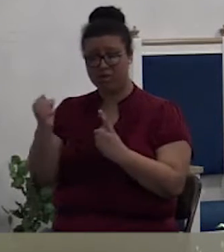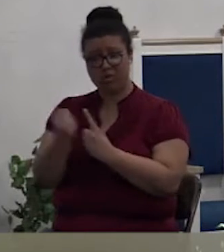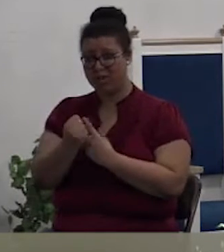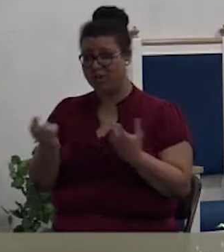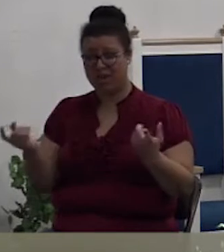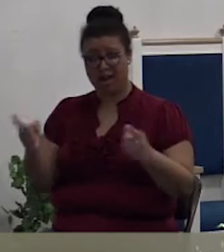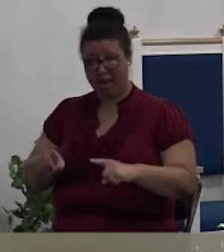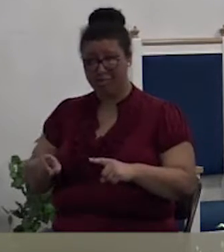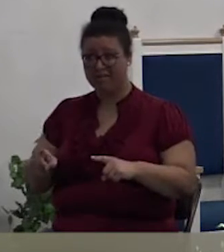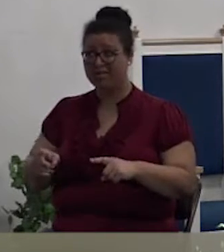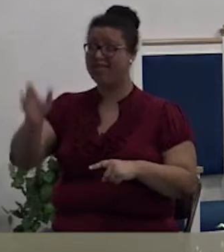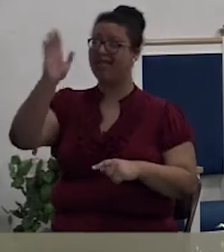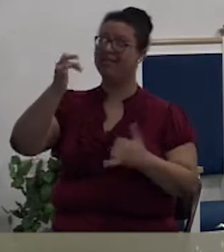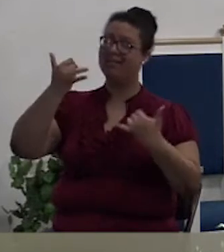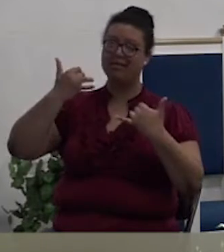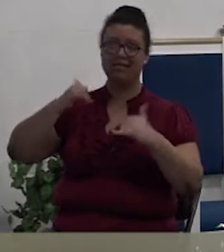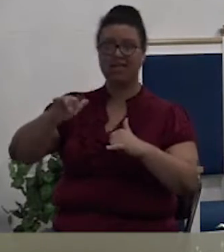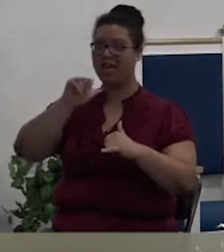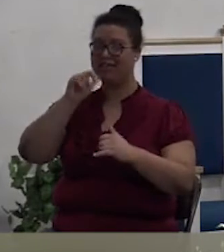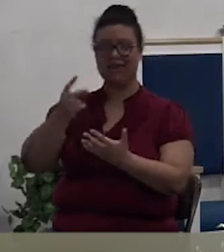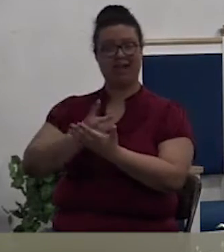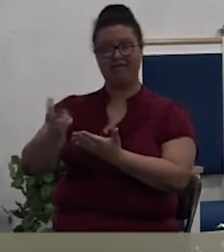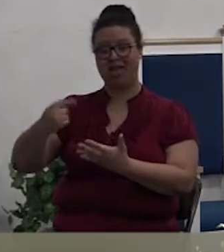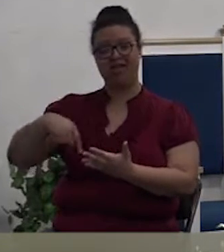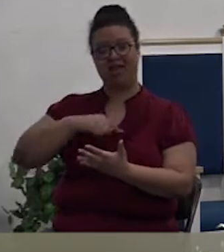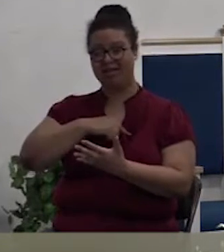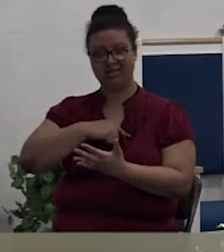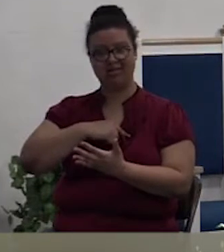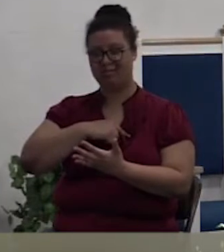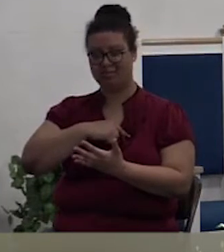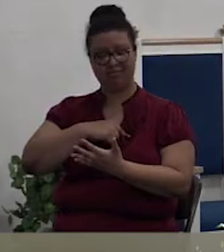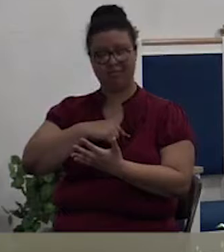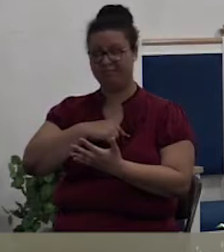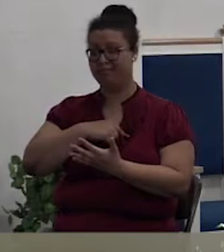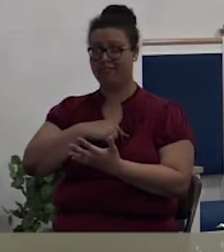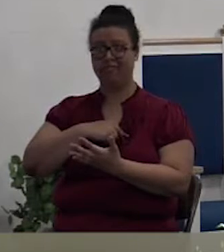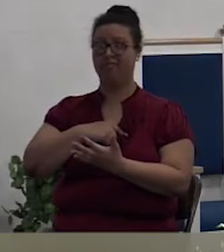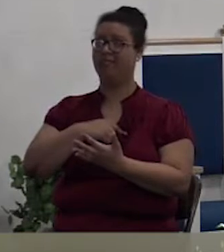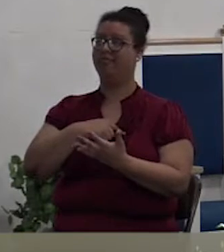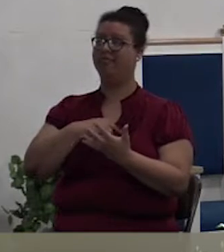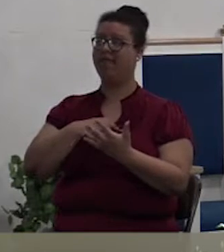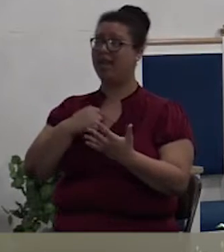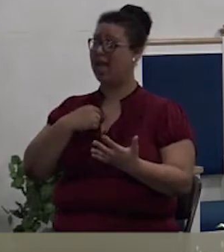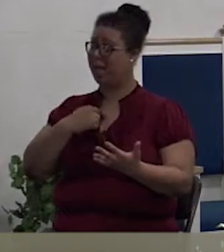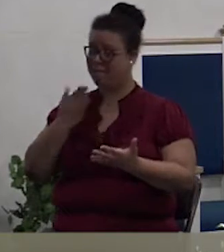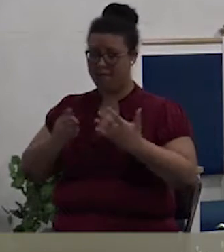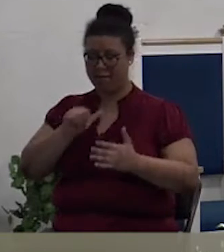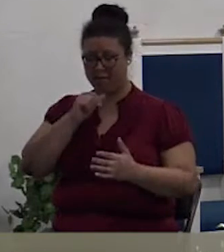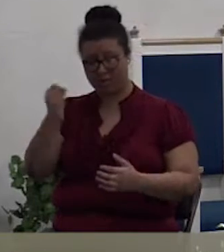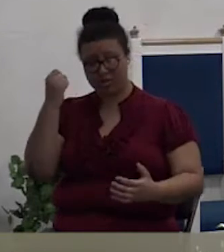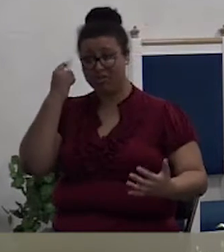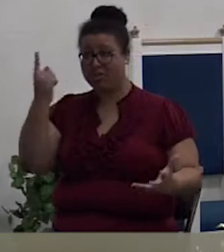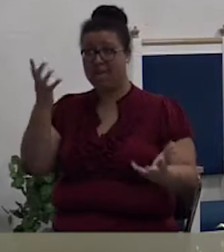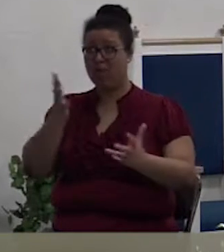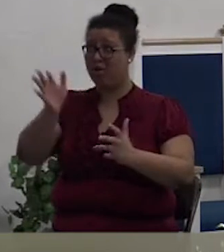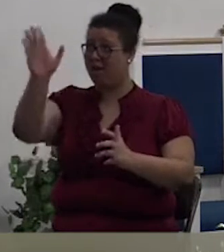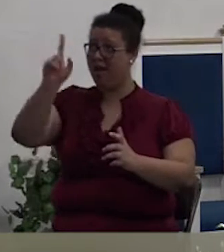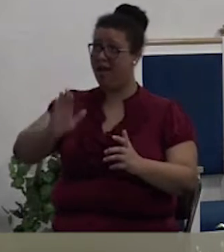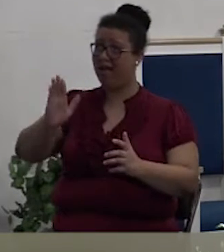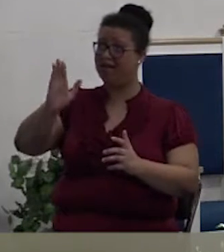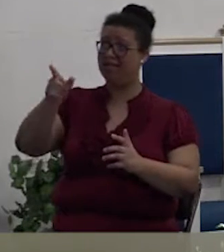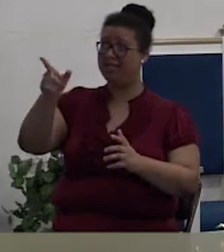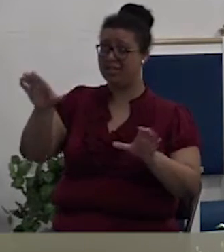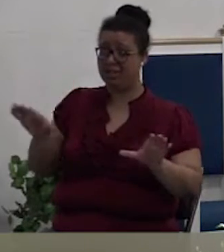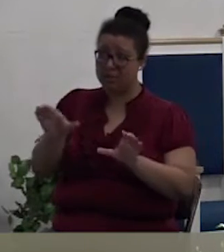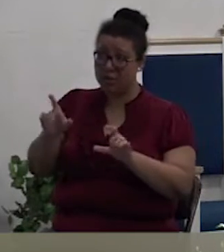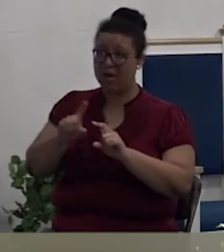is, God still has not turned his back on me. I might not understand it. I might not